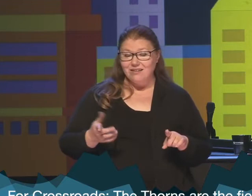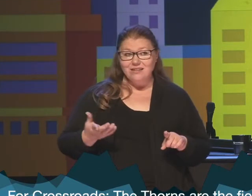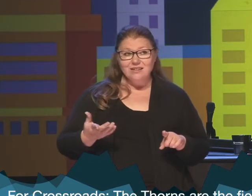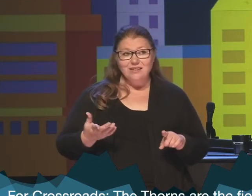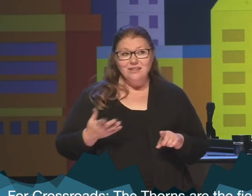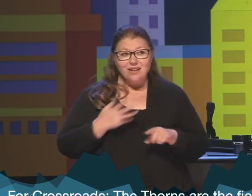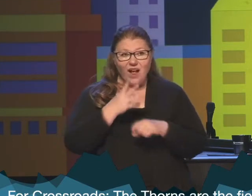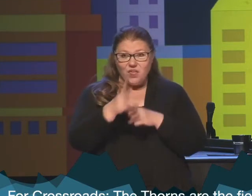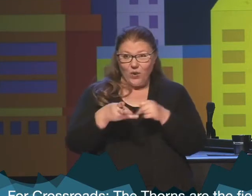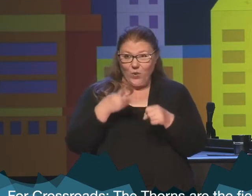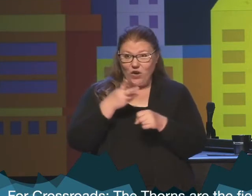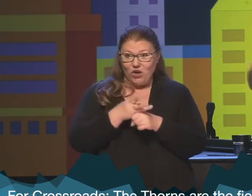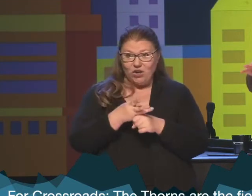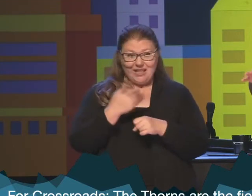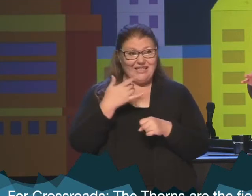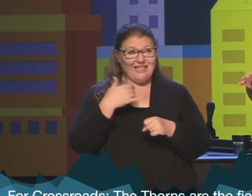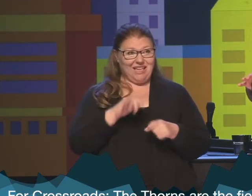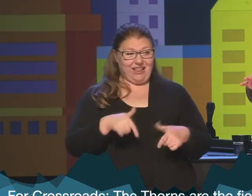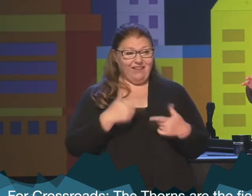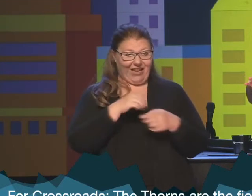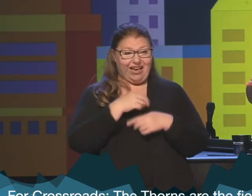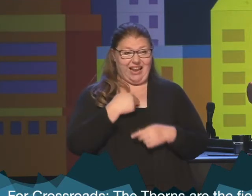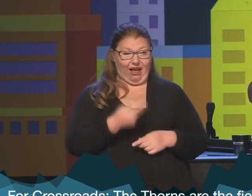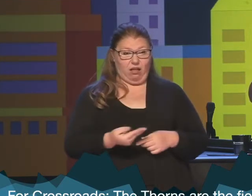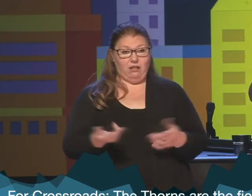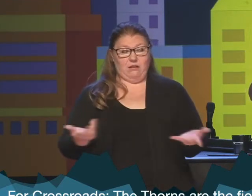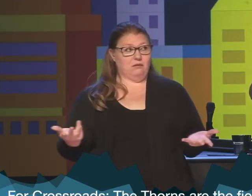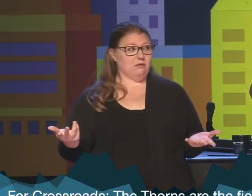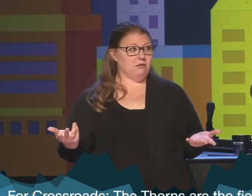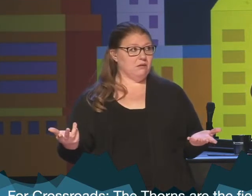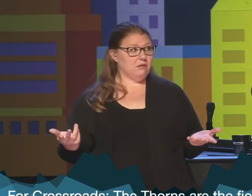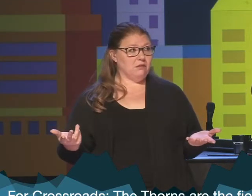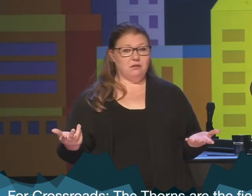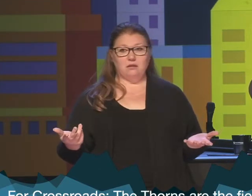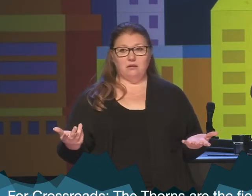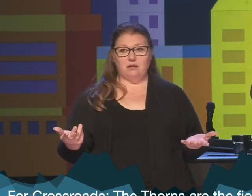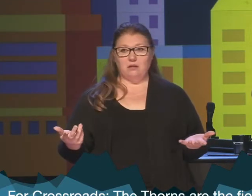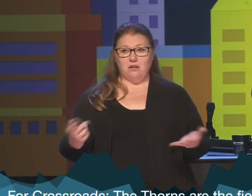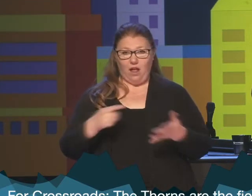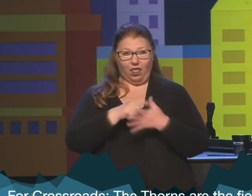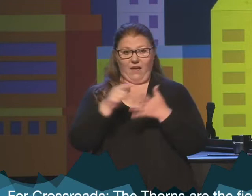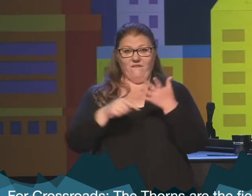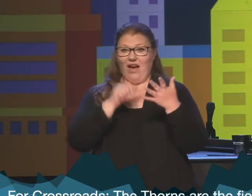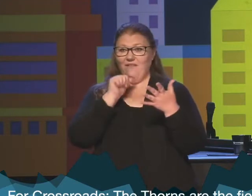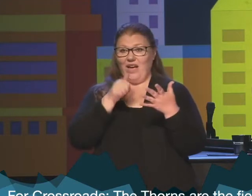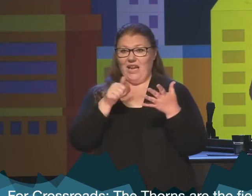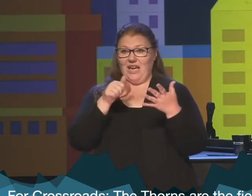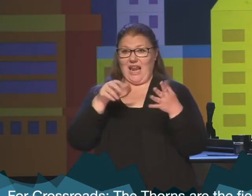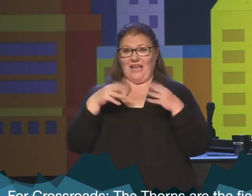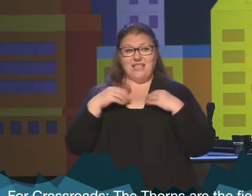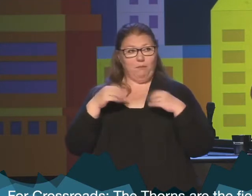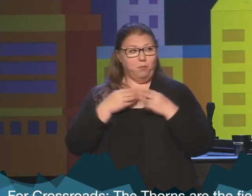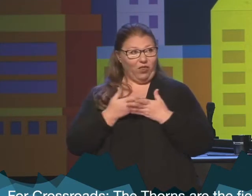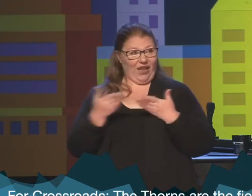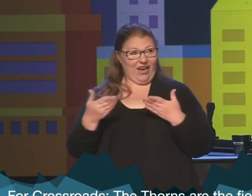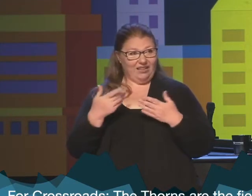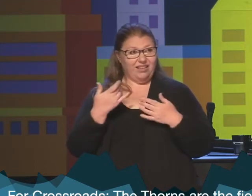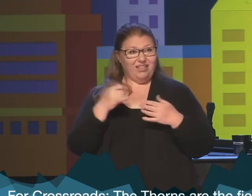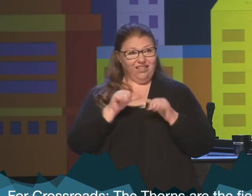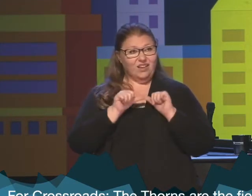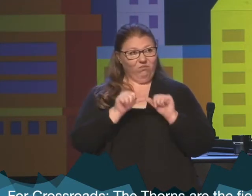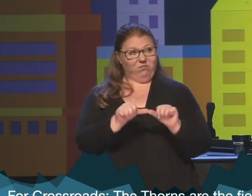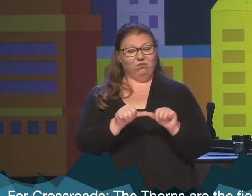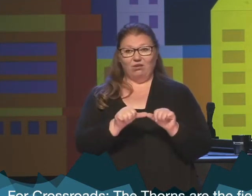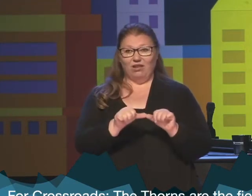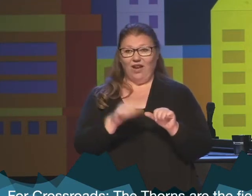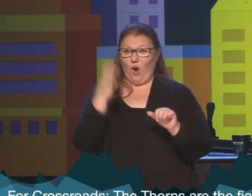the world is still living in hell, right? The five unacceptables persist and just move forward